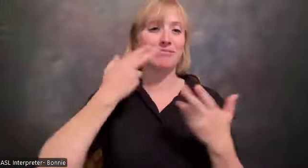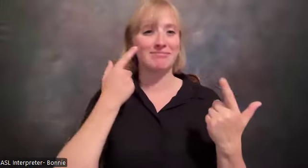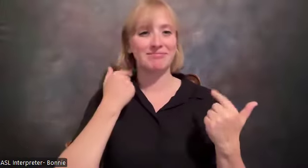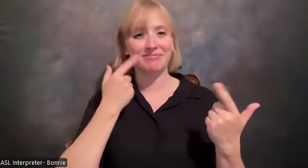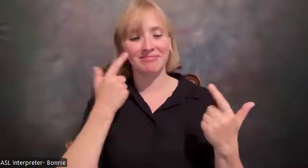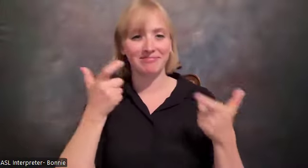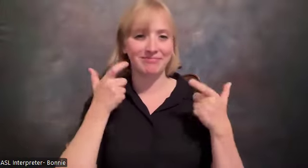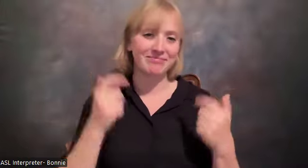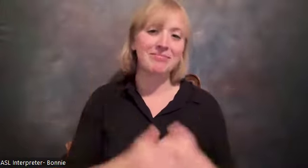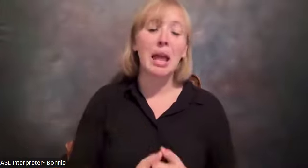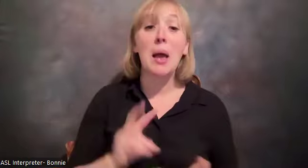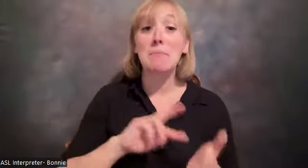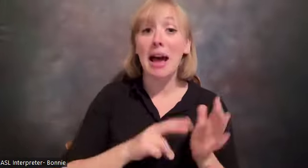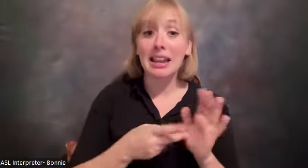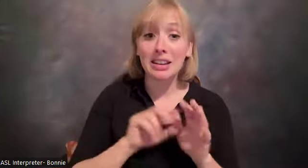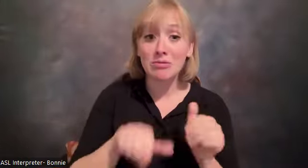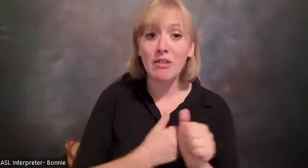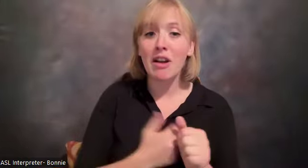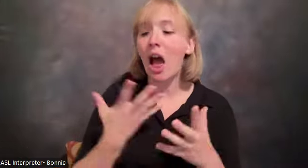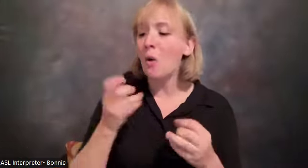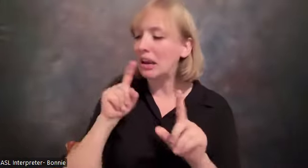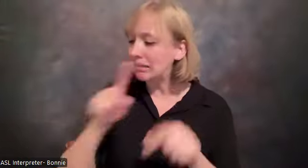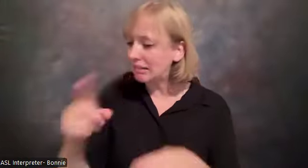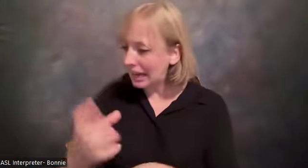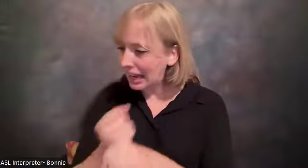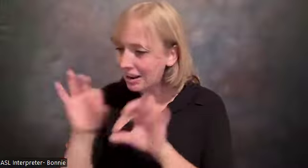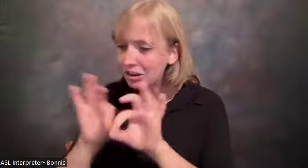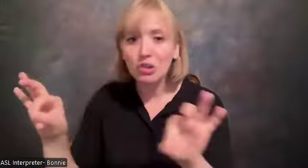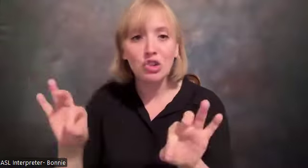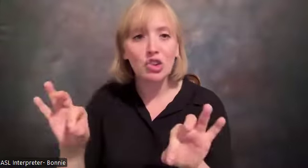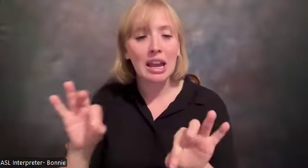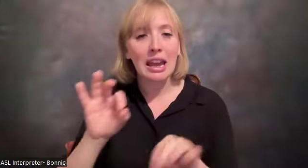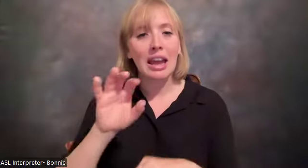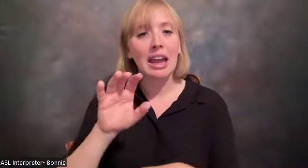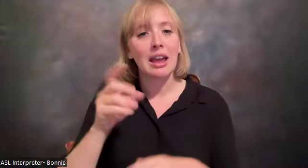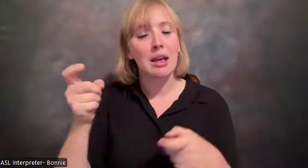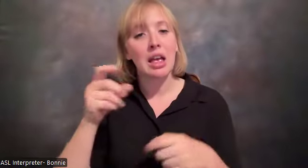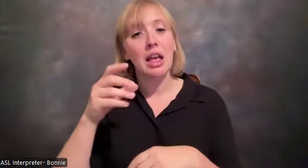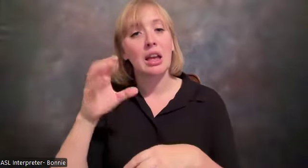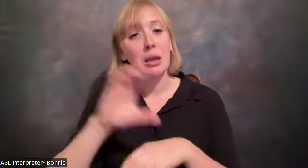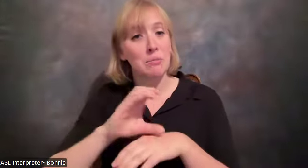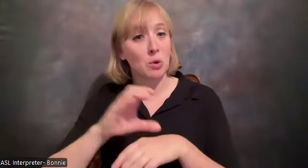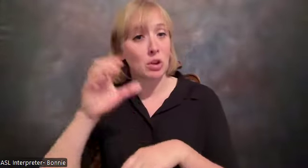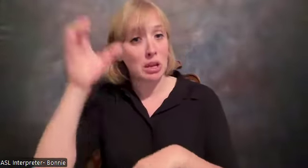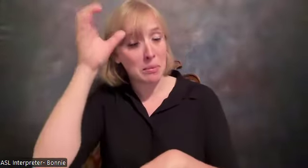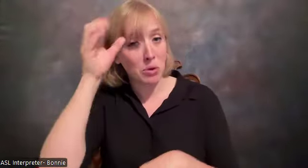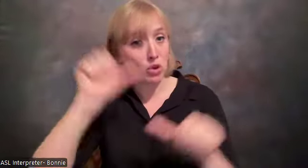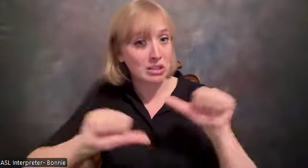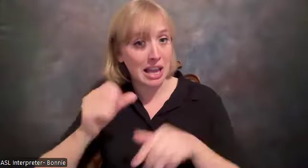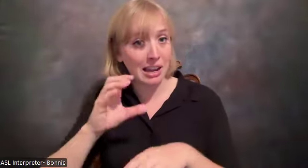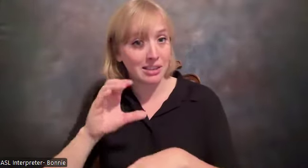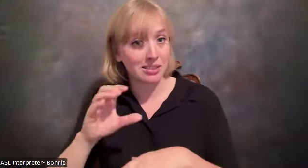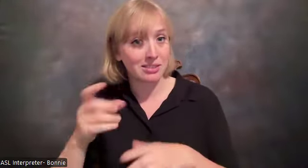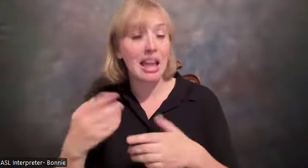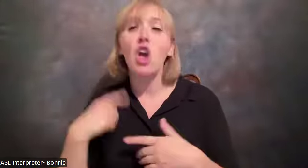And my intentions were to just go get that degree, because it's in telecommunications management and computer science. Just go get that degree and then go